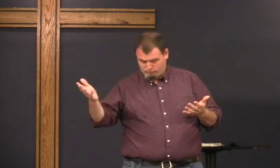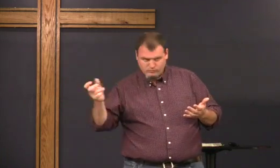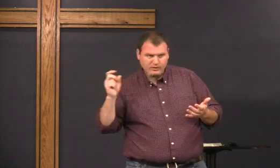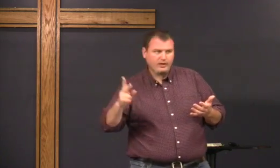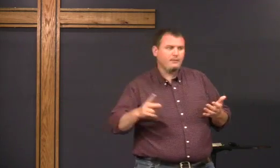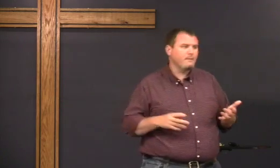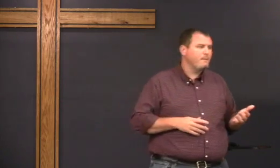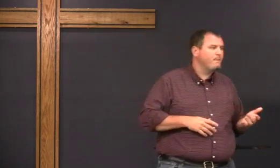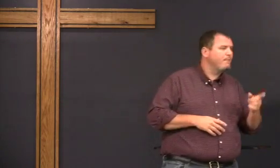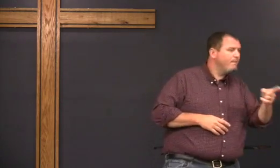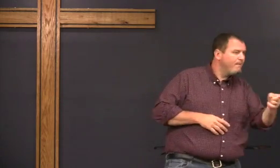Okay?